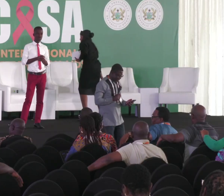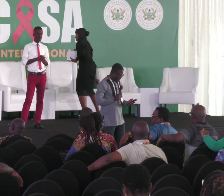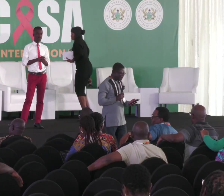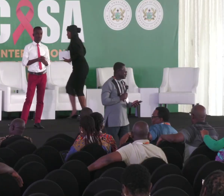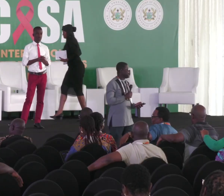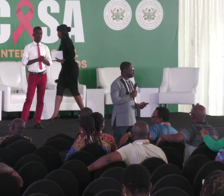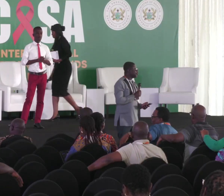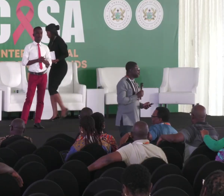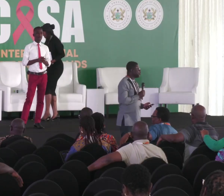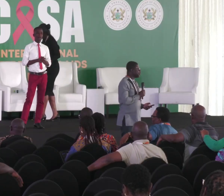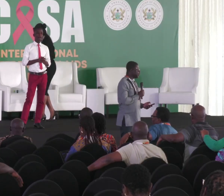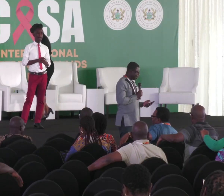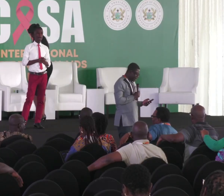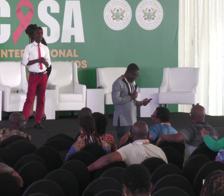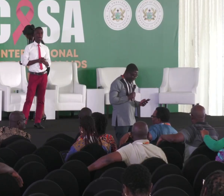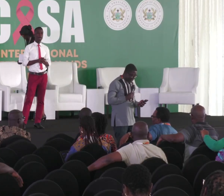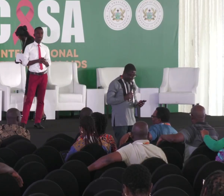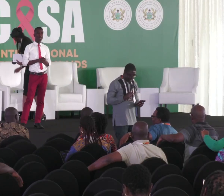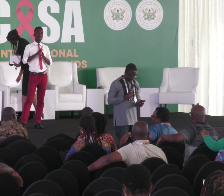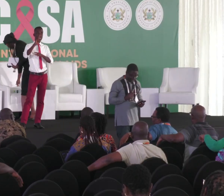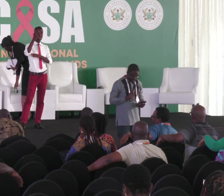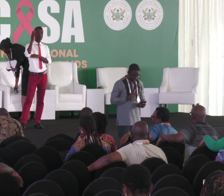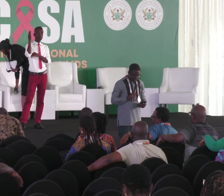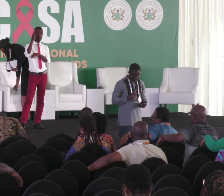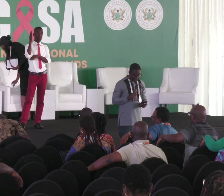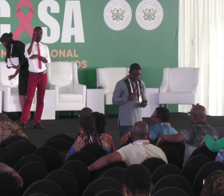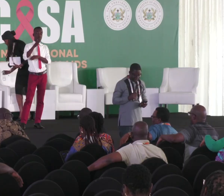second presenter,